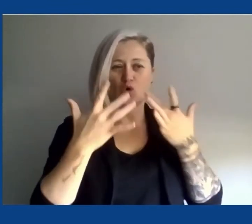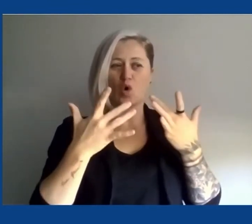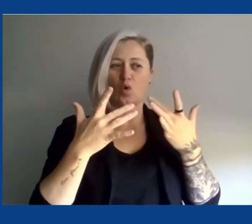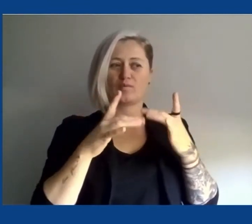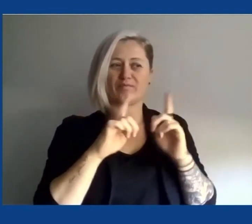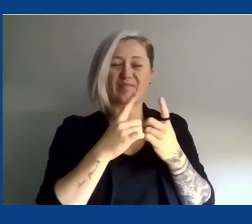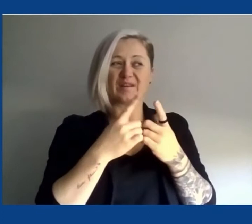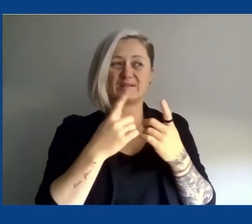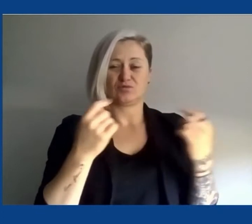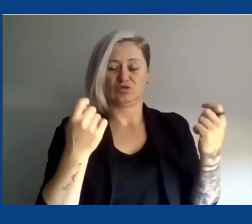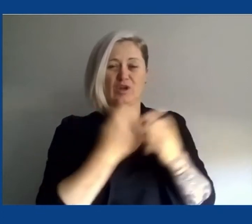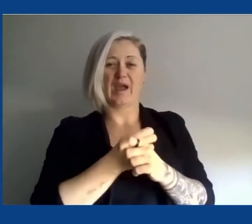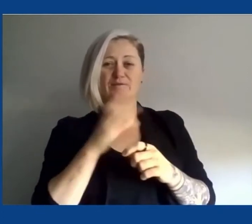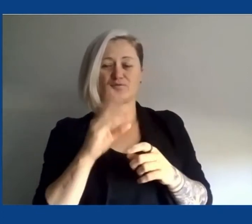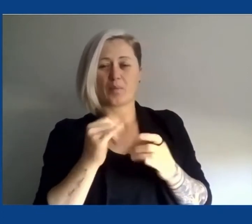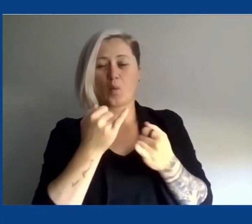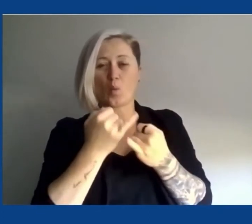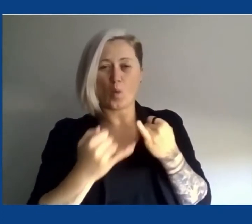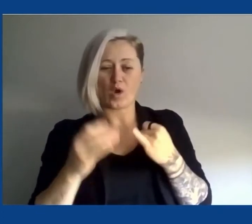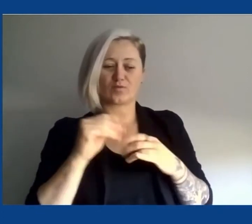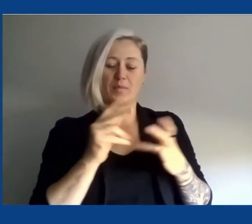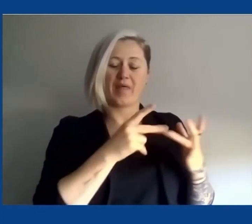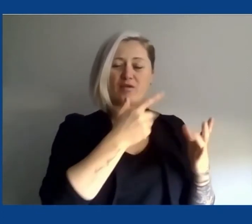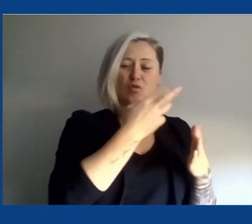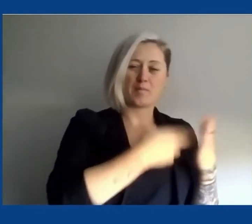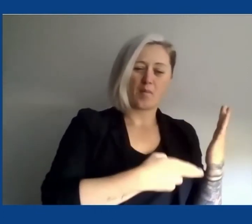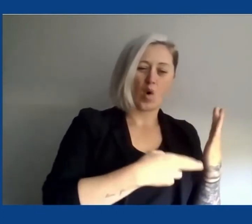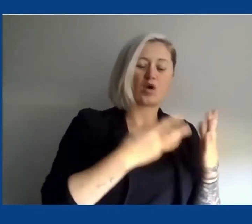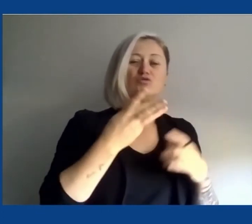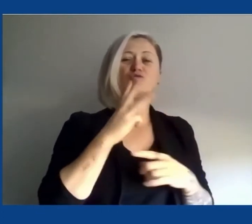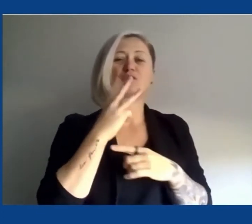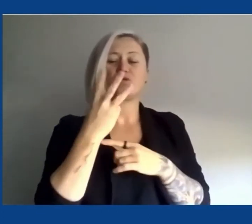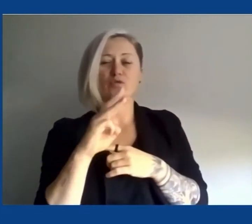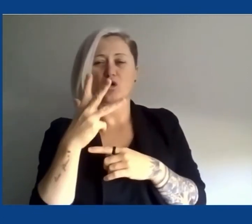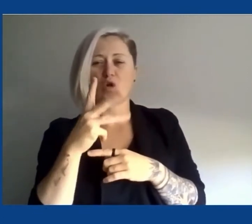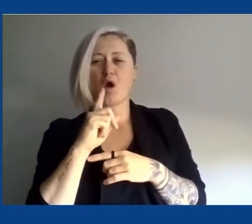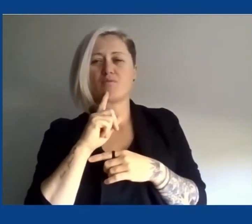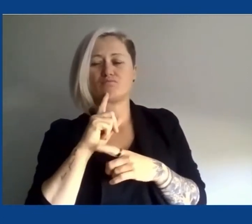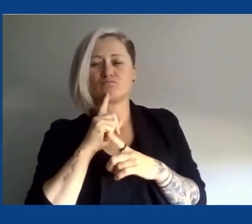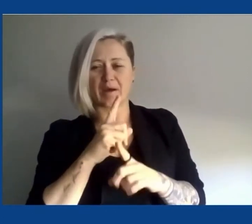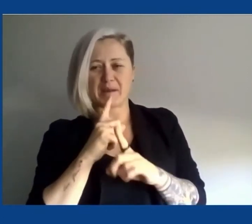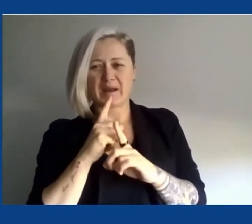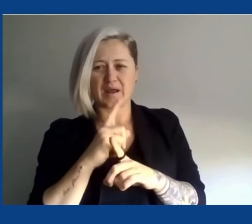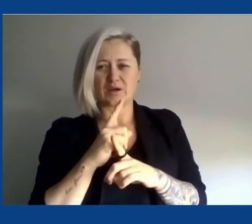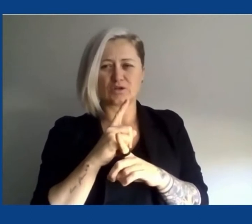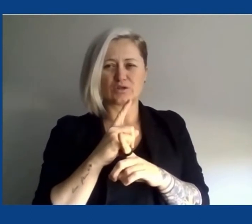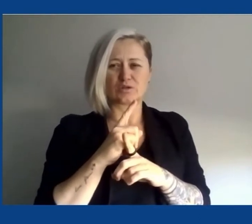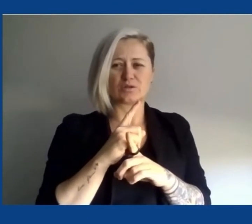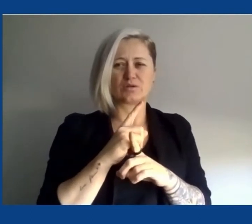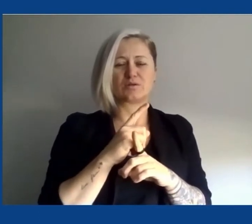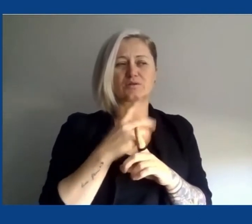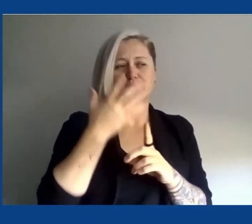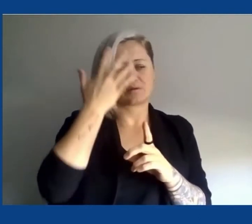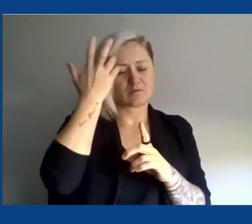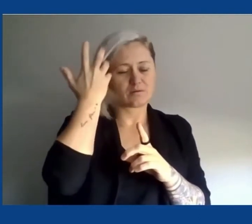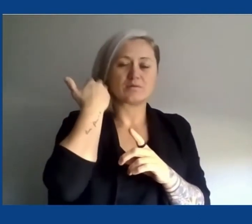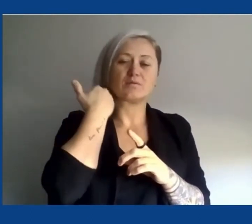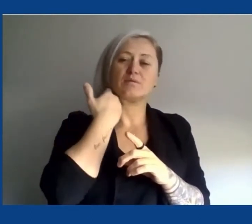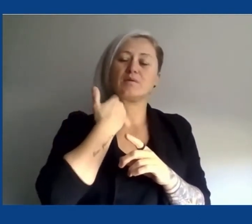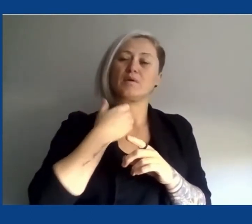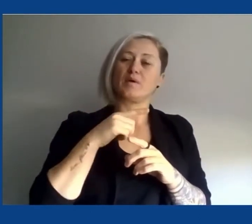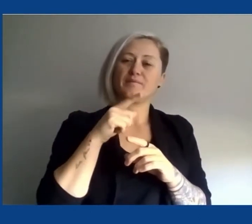the Rikki report and its 339 recommendations were released. You know, this despair resonates with